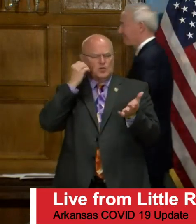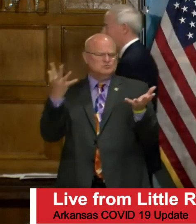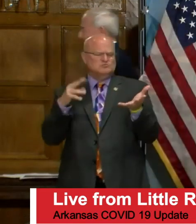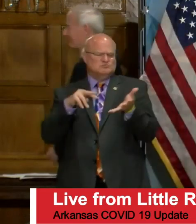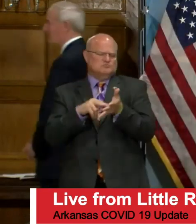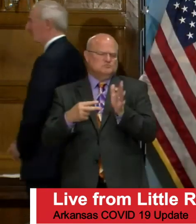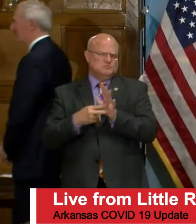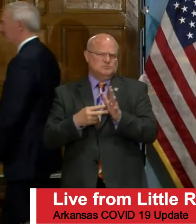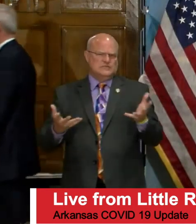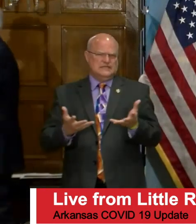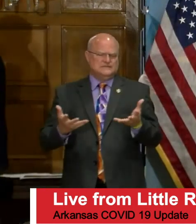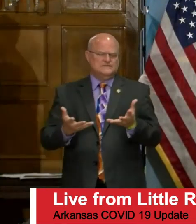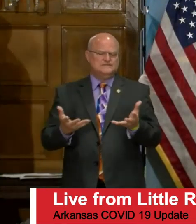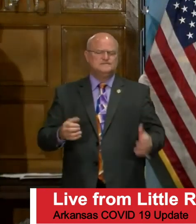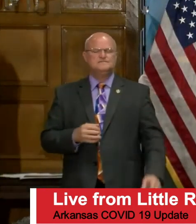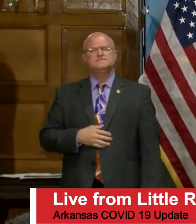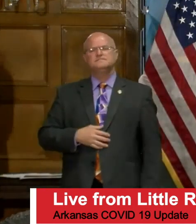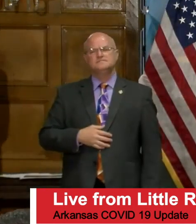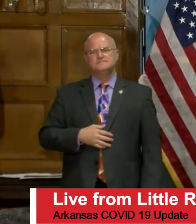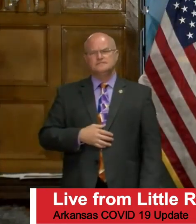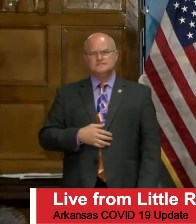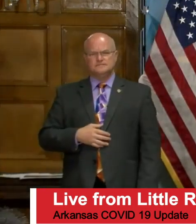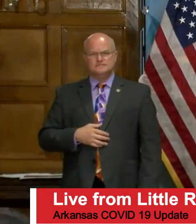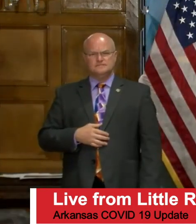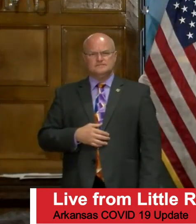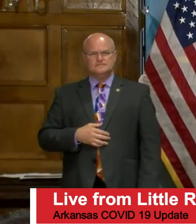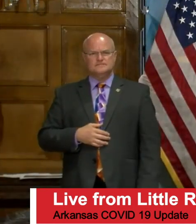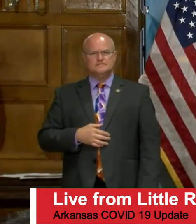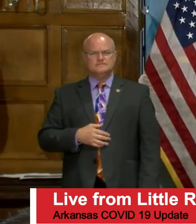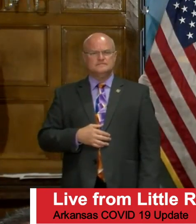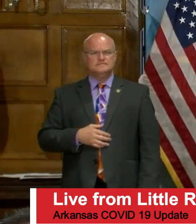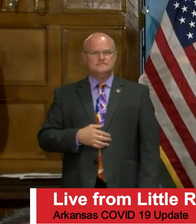we looking at there?